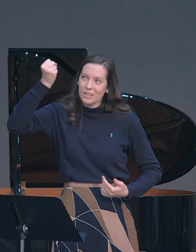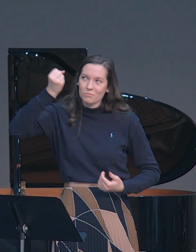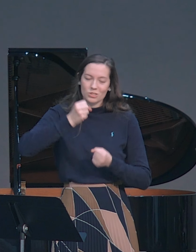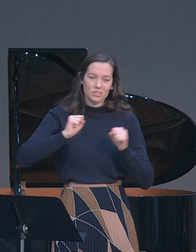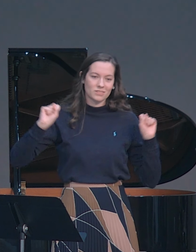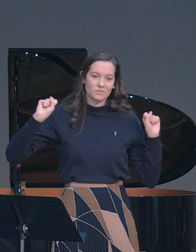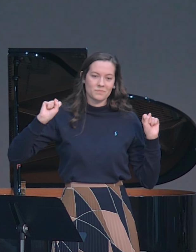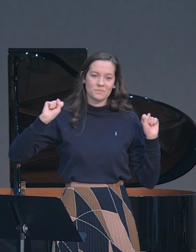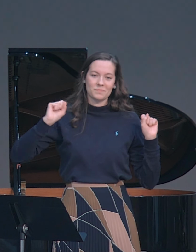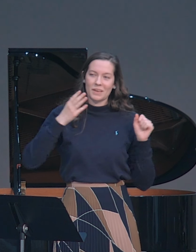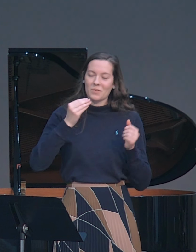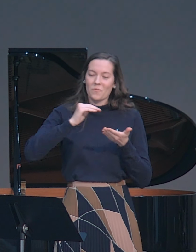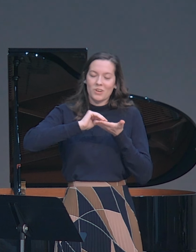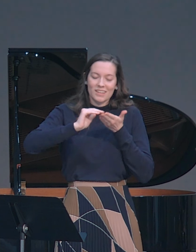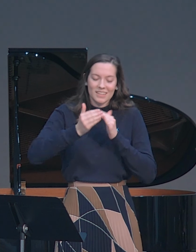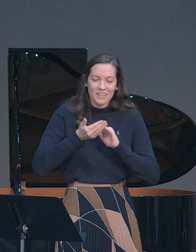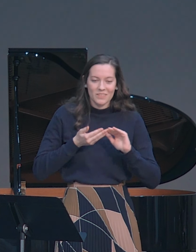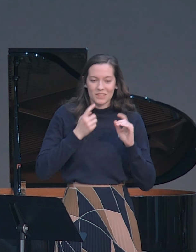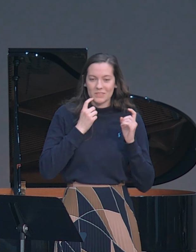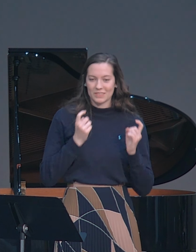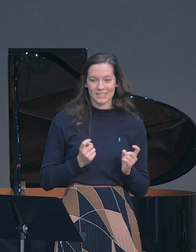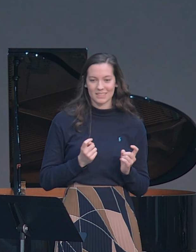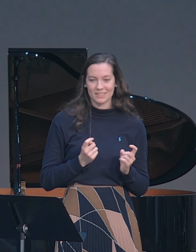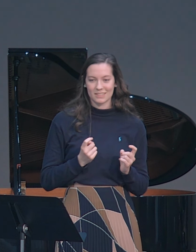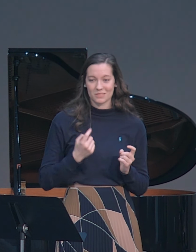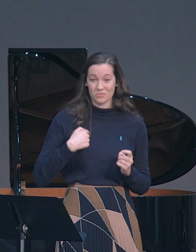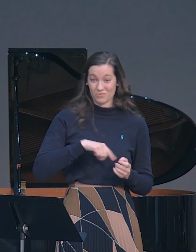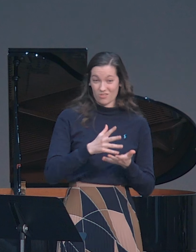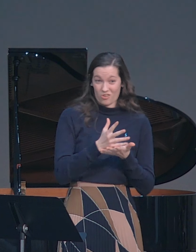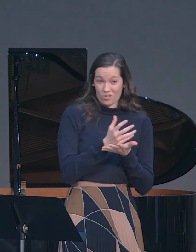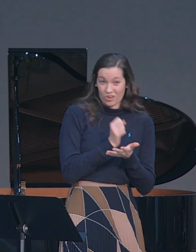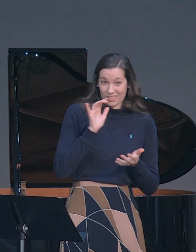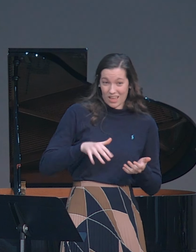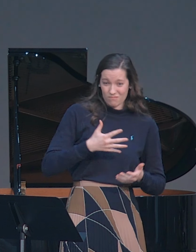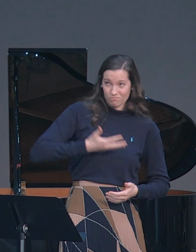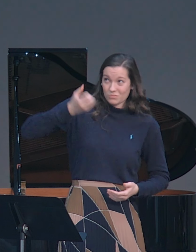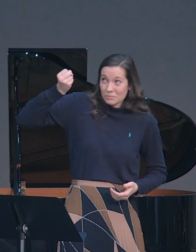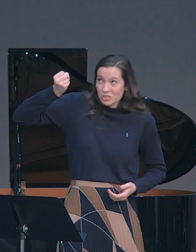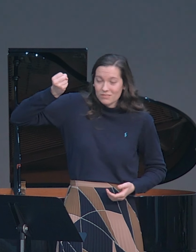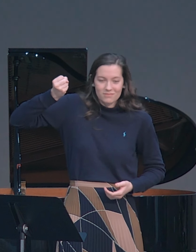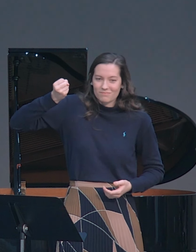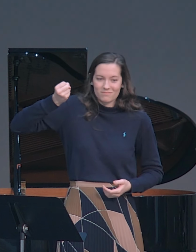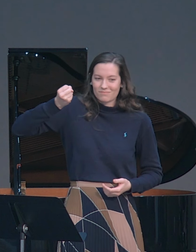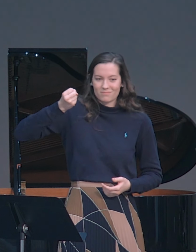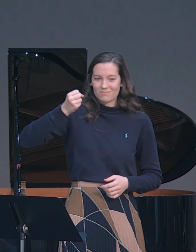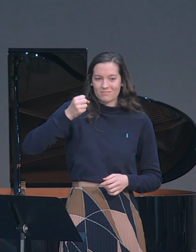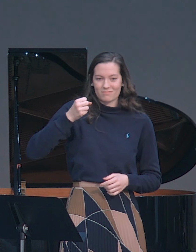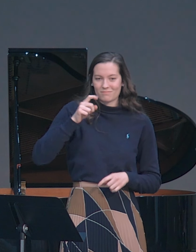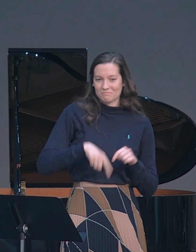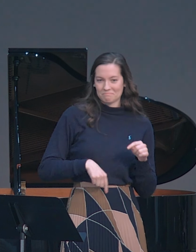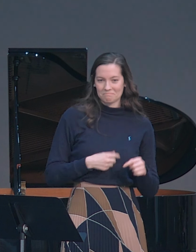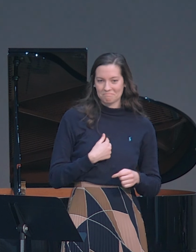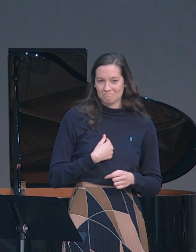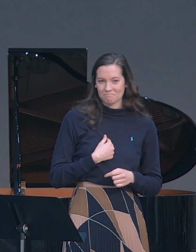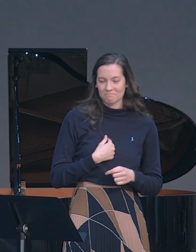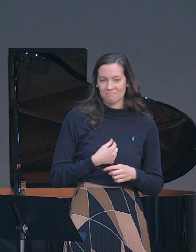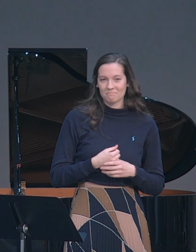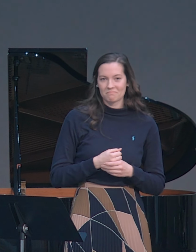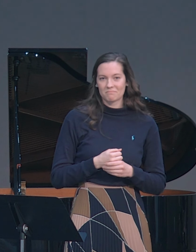sins." It was not earned by us, this deliverance from sin.